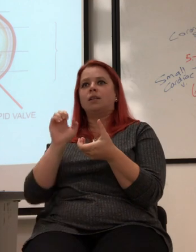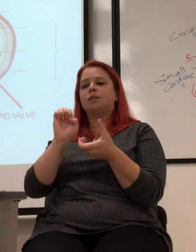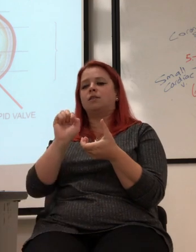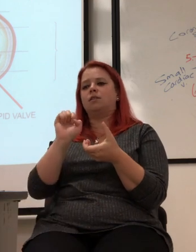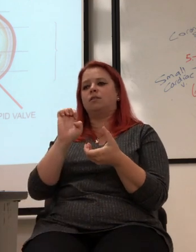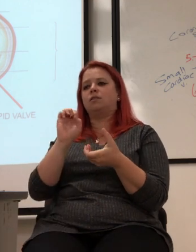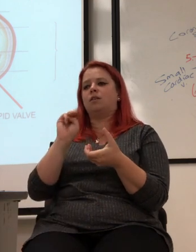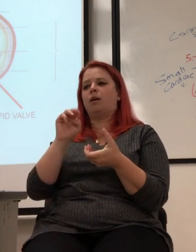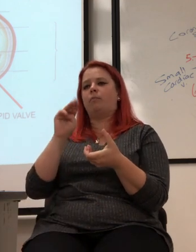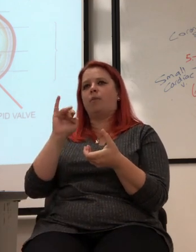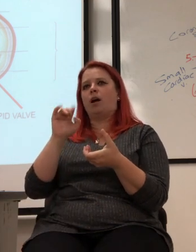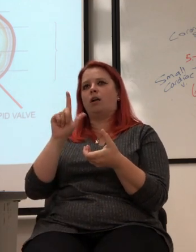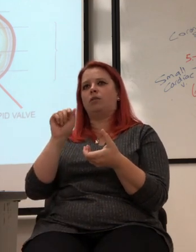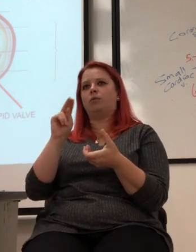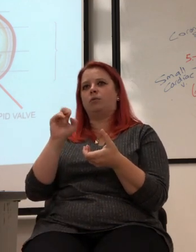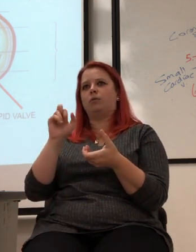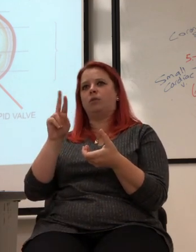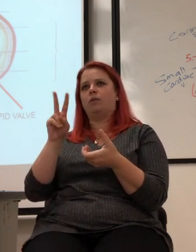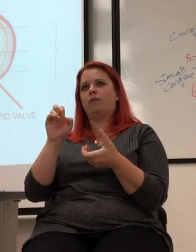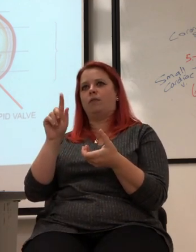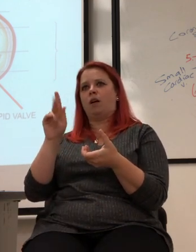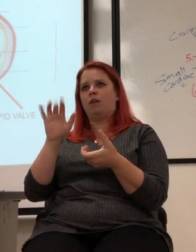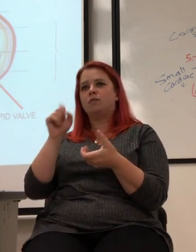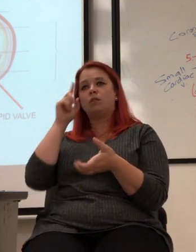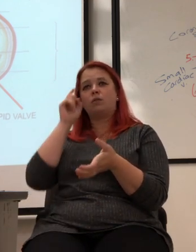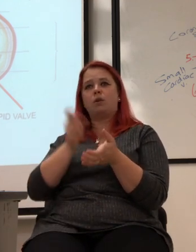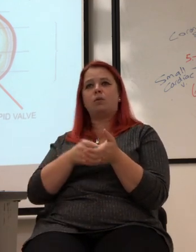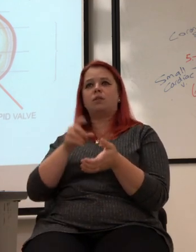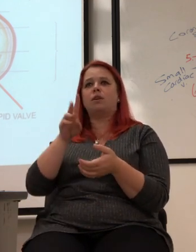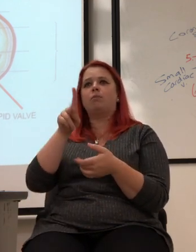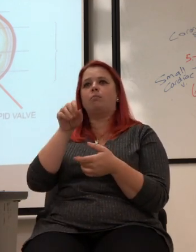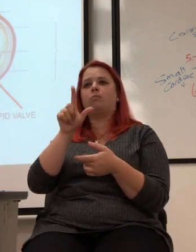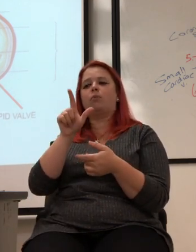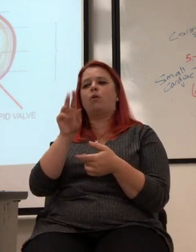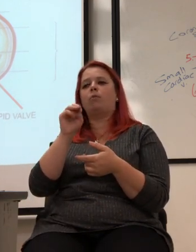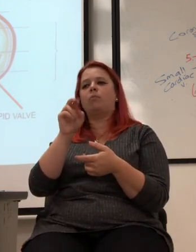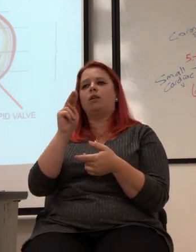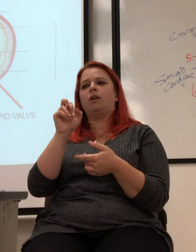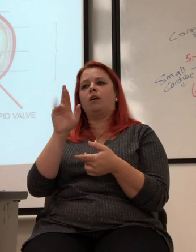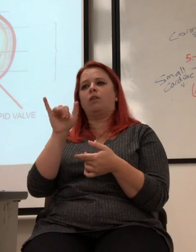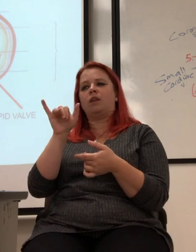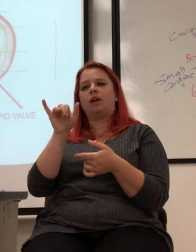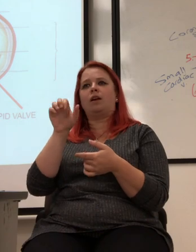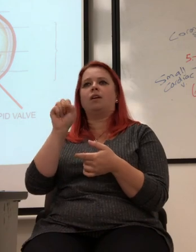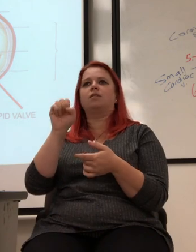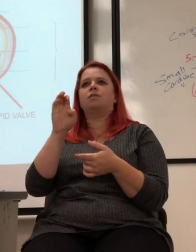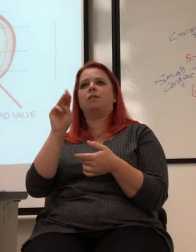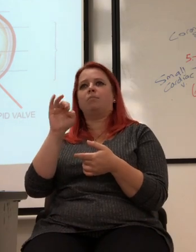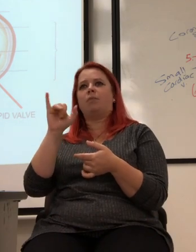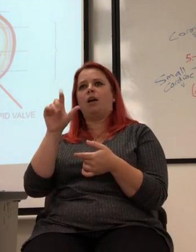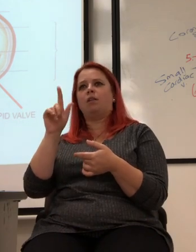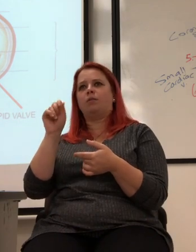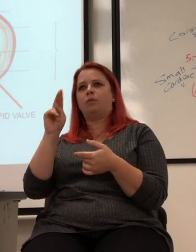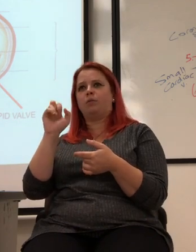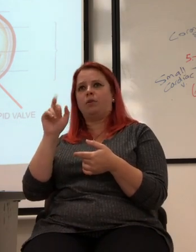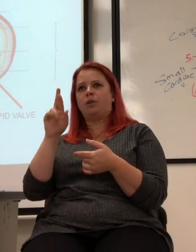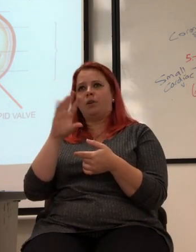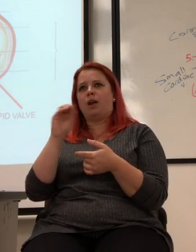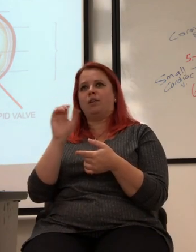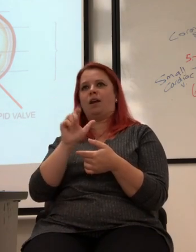them labeled. Notice that the pulmonary semilunar valve and the aortic semilunar valve, they're illustrated